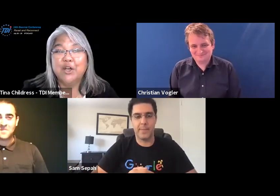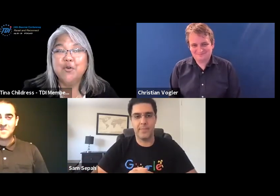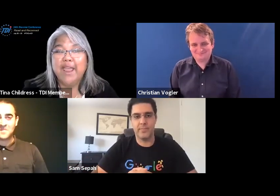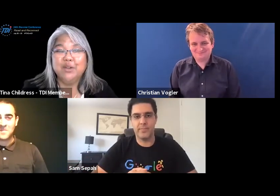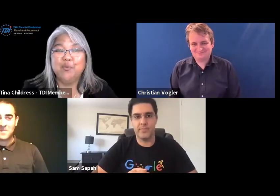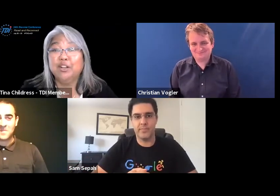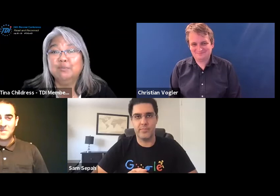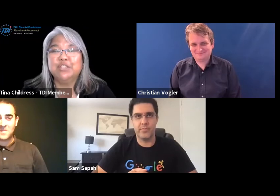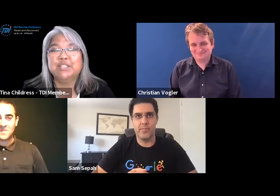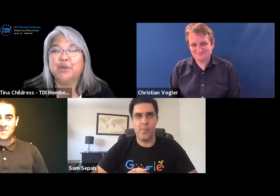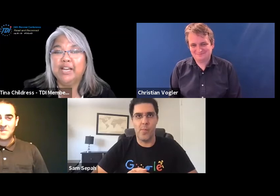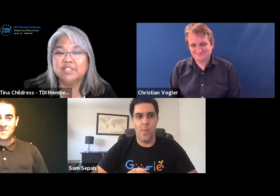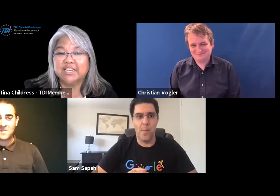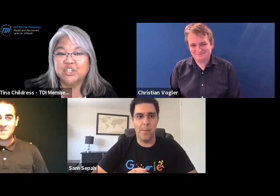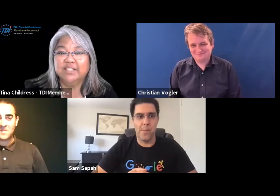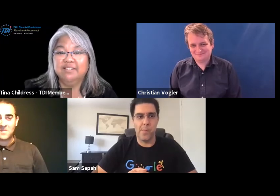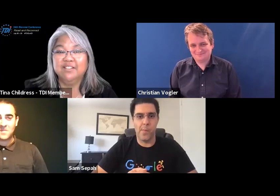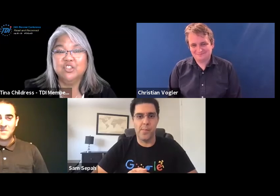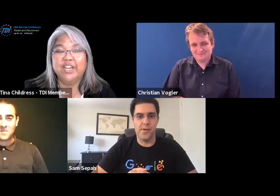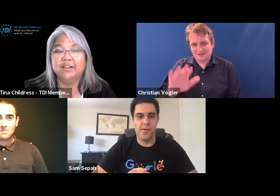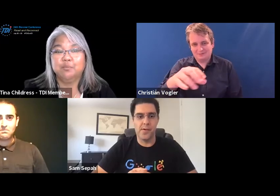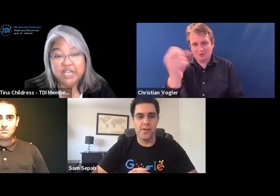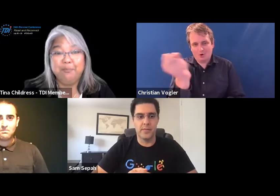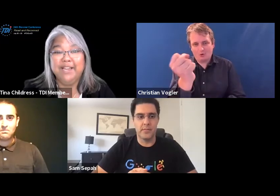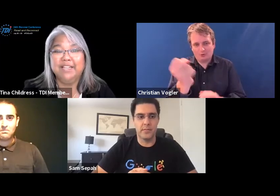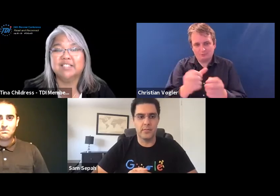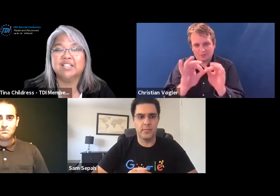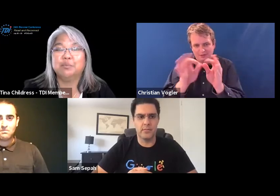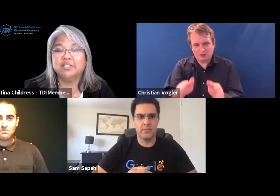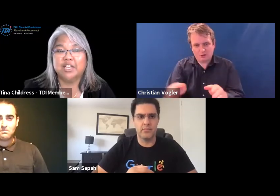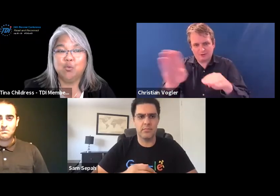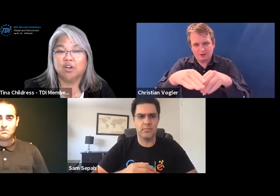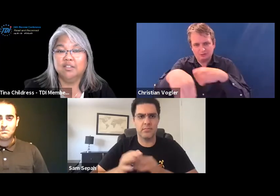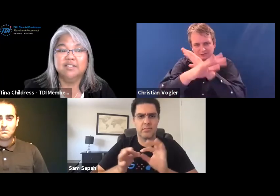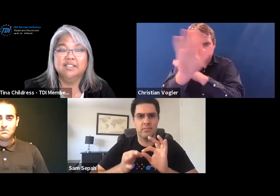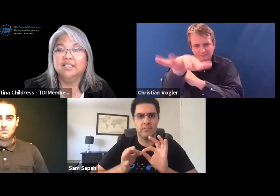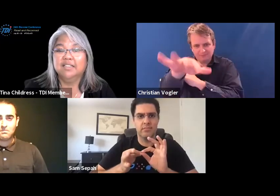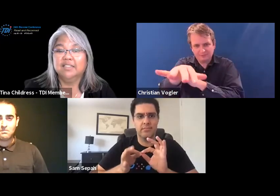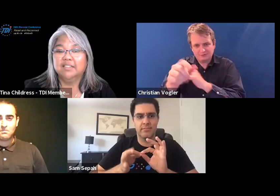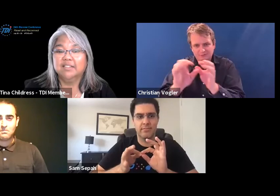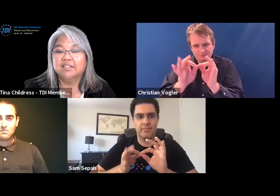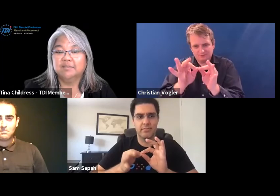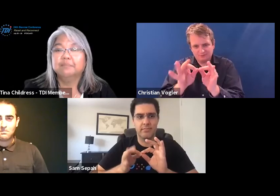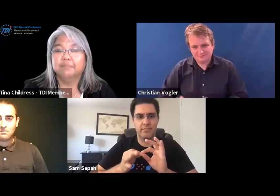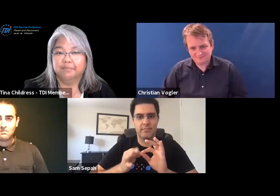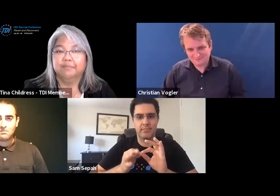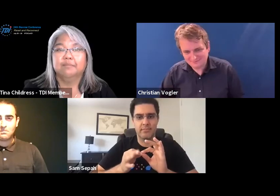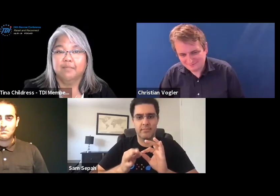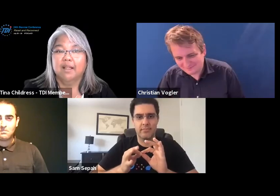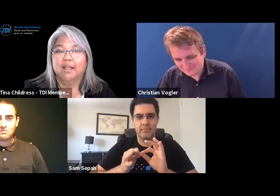Hello All and right. welcome to this breakout session, Shaping an Accessible Hold on. We Teleworld. need the interpreters on the screen, Christian here. We need